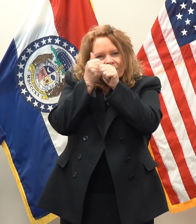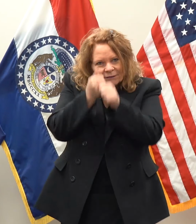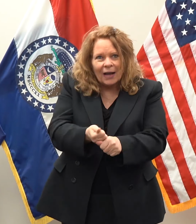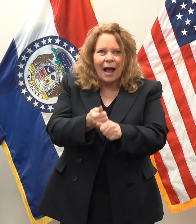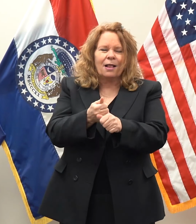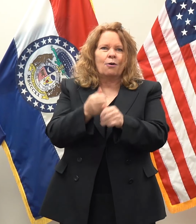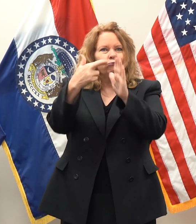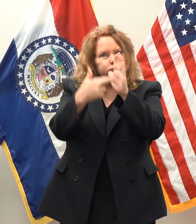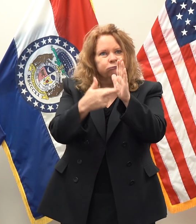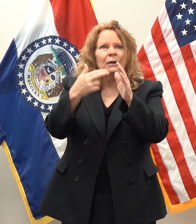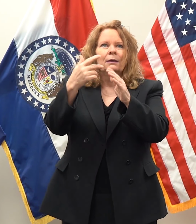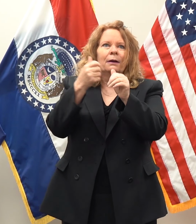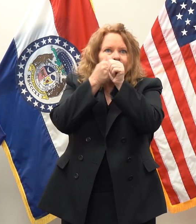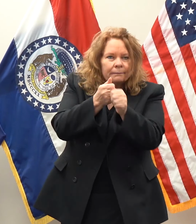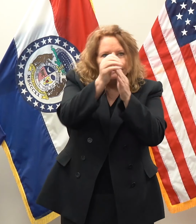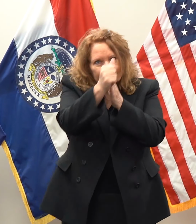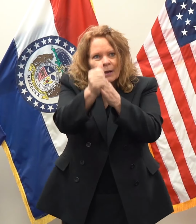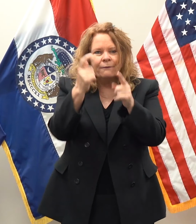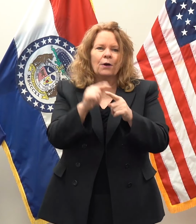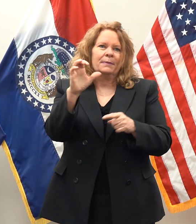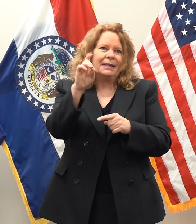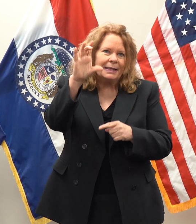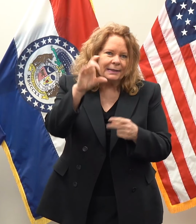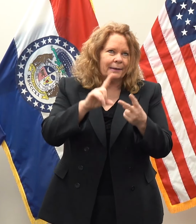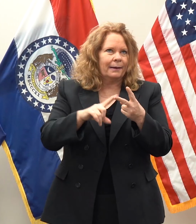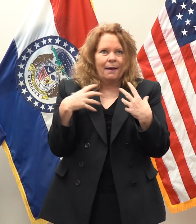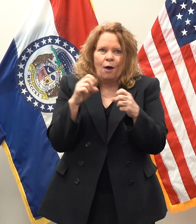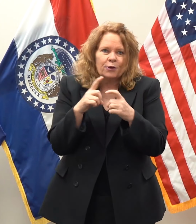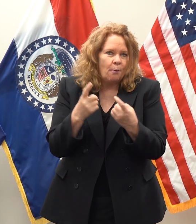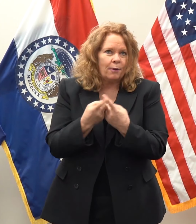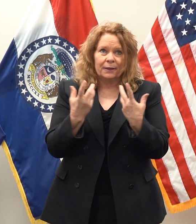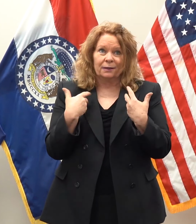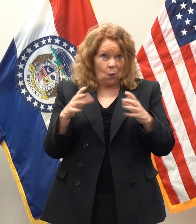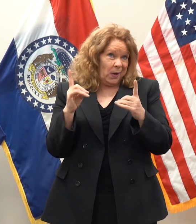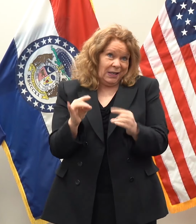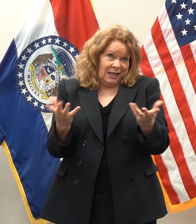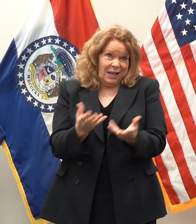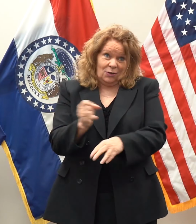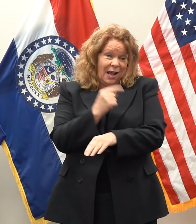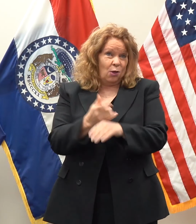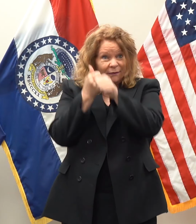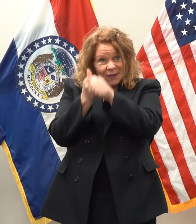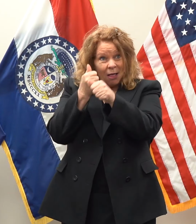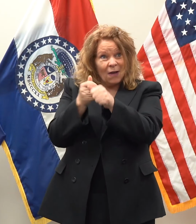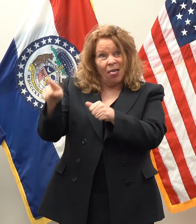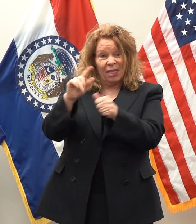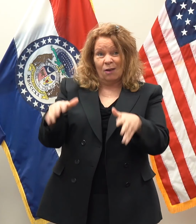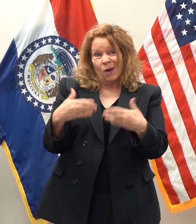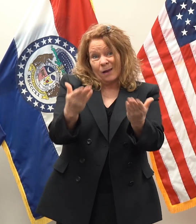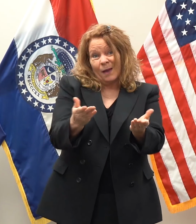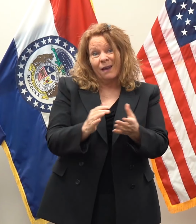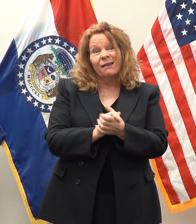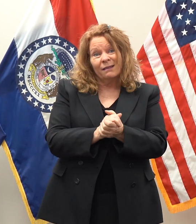Force, from the Health Department, from the CDC. We took actions here in St. Louis County that